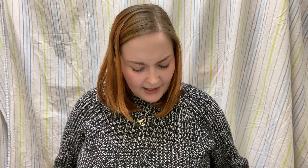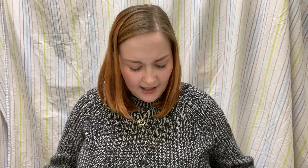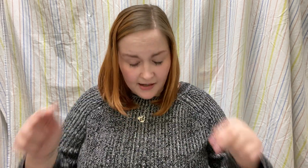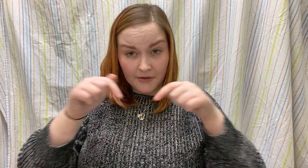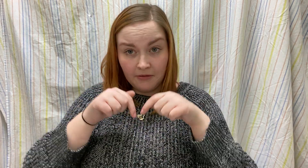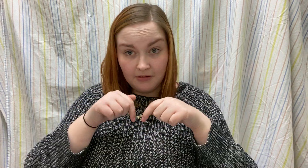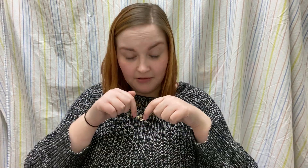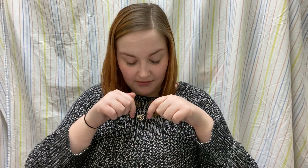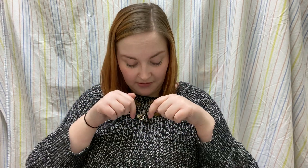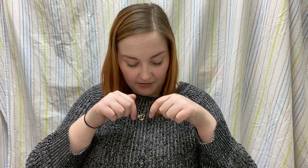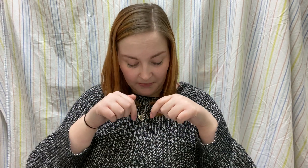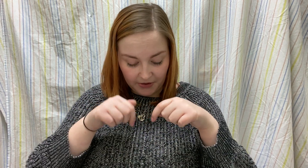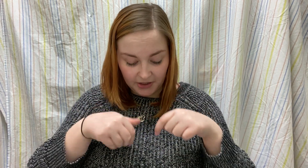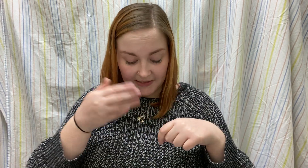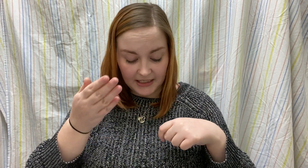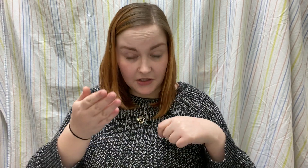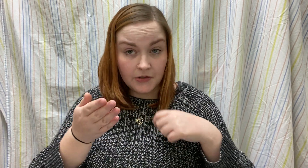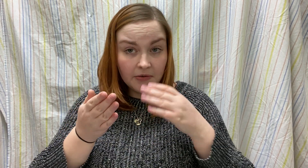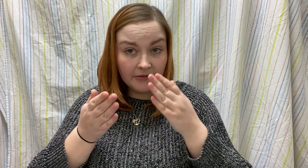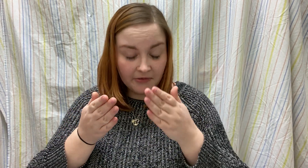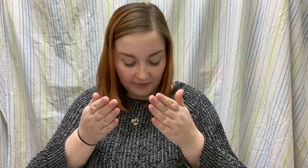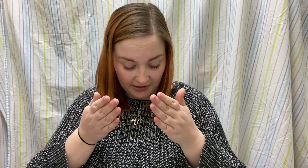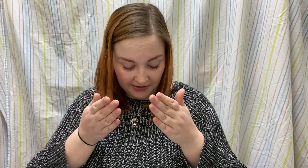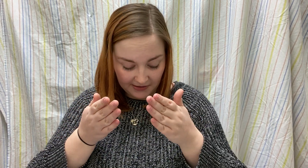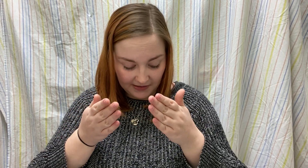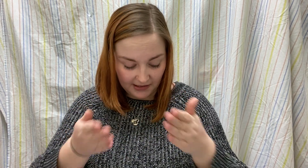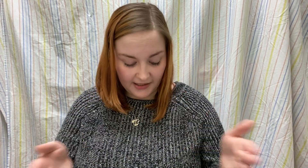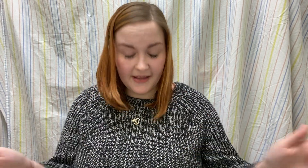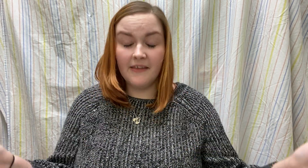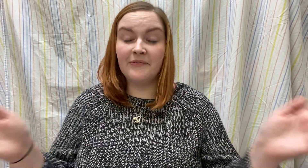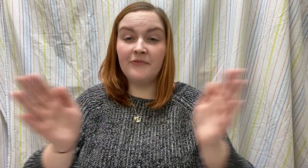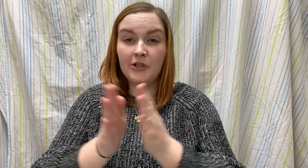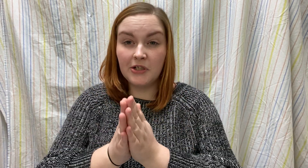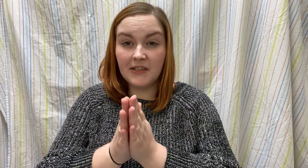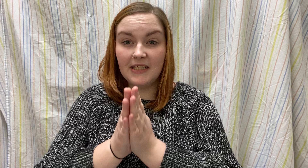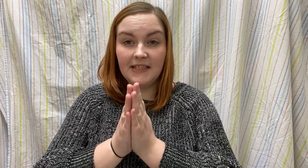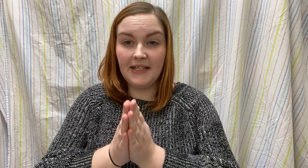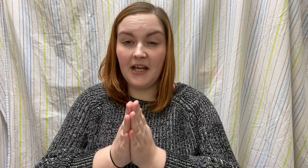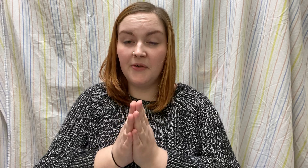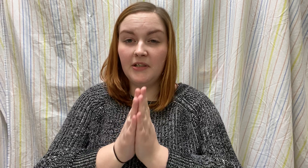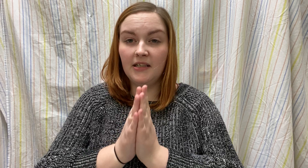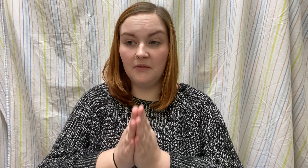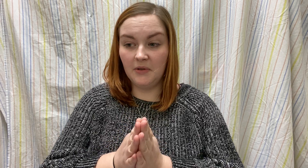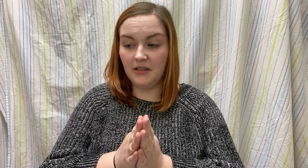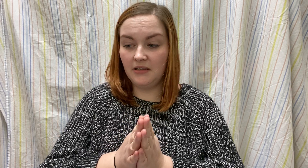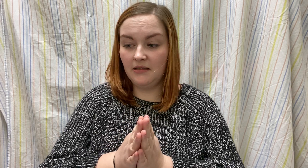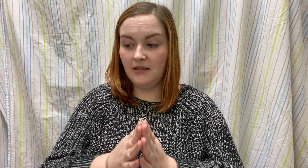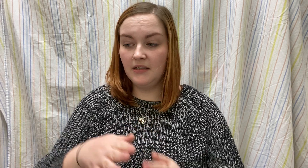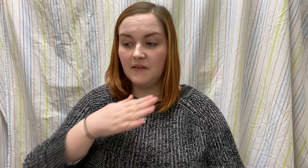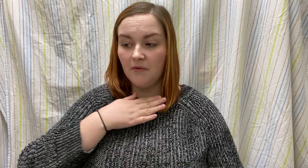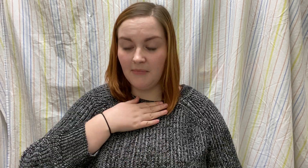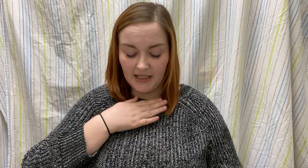Now, we're gonna say two different words than the first sound in the word. So my